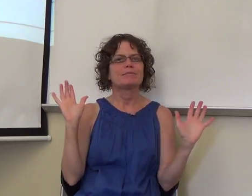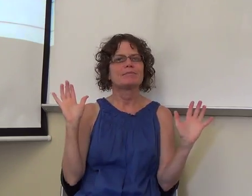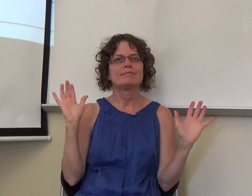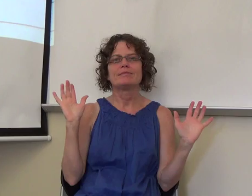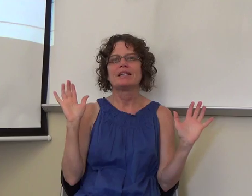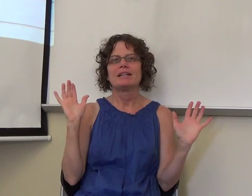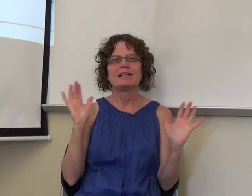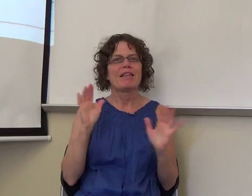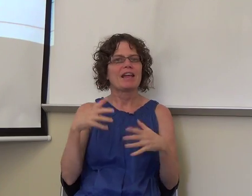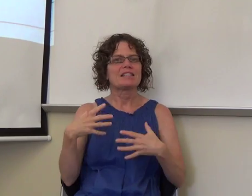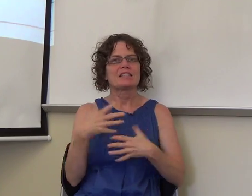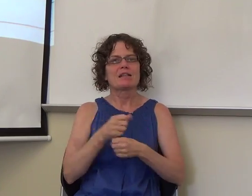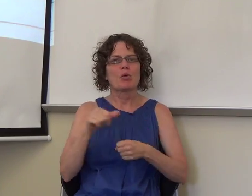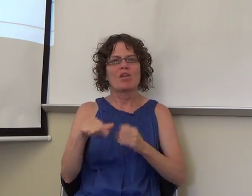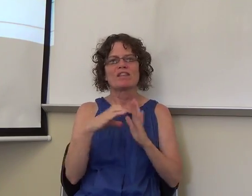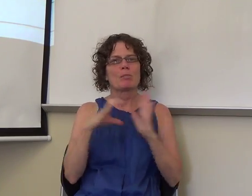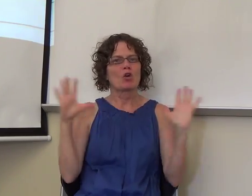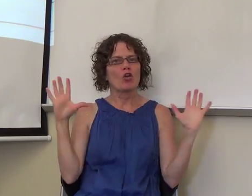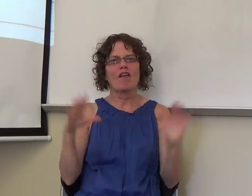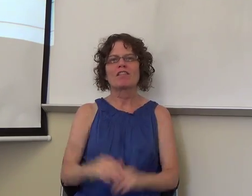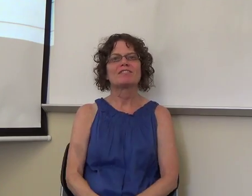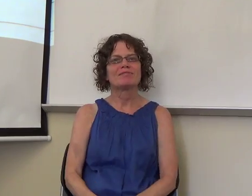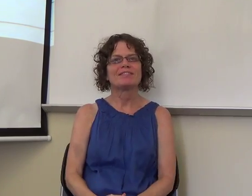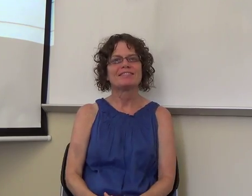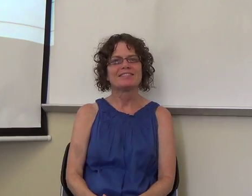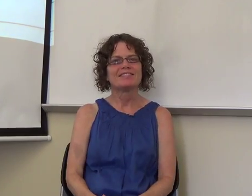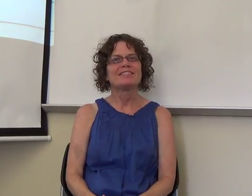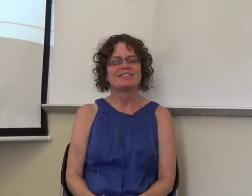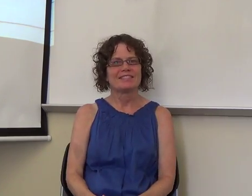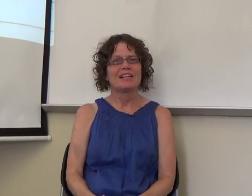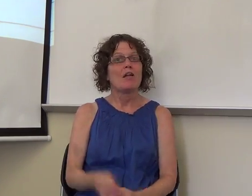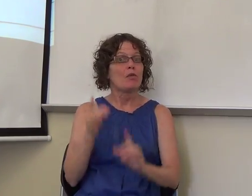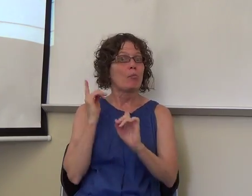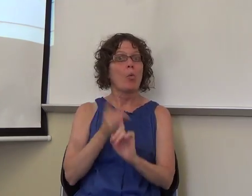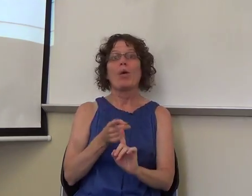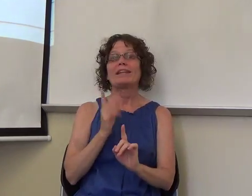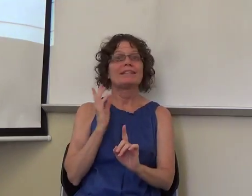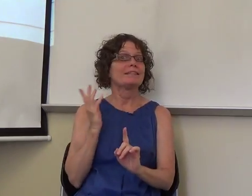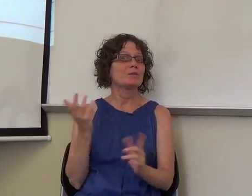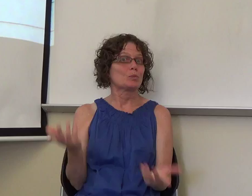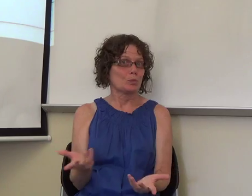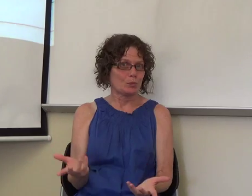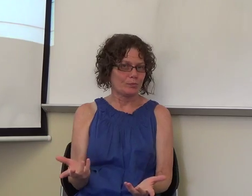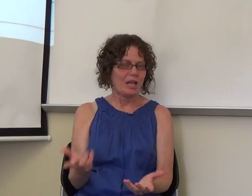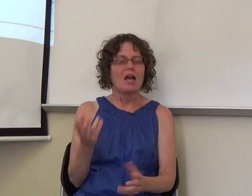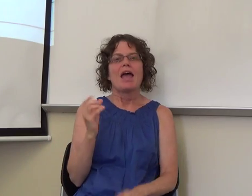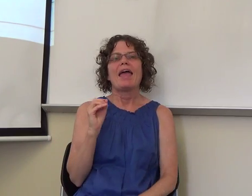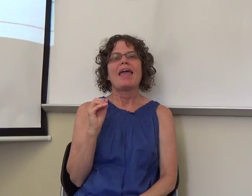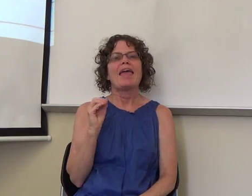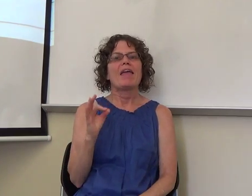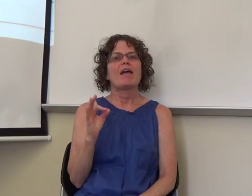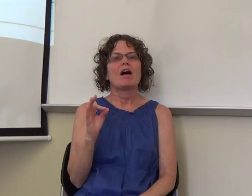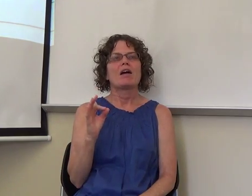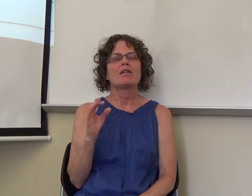summary of this paragraph. So the point is that I can